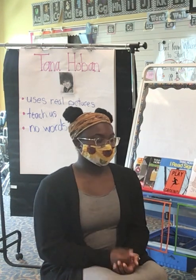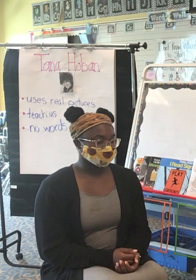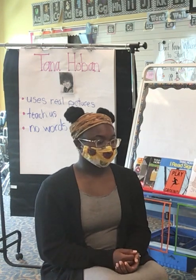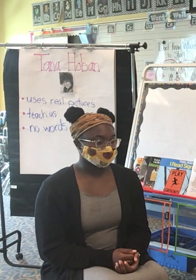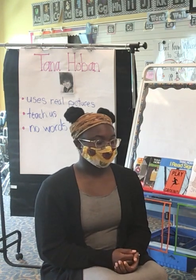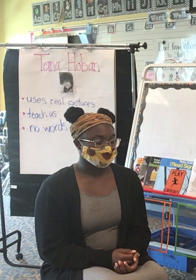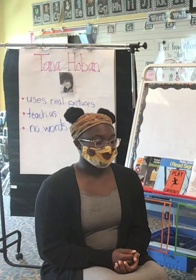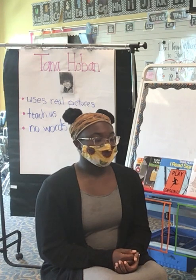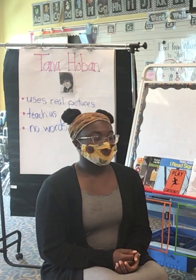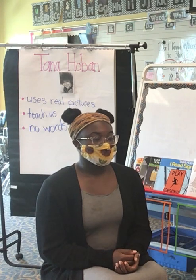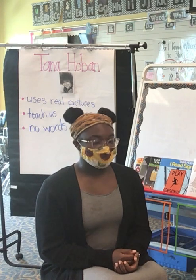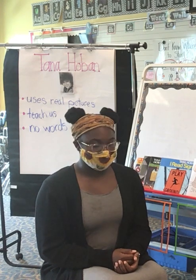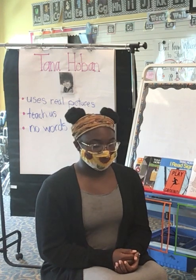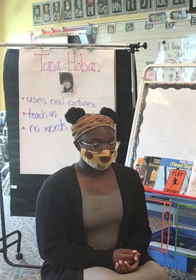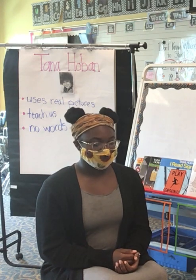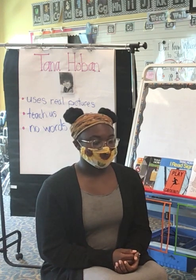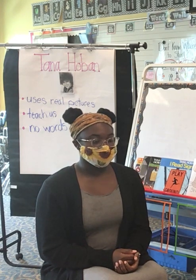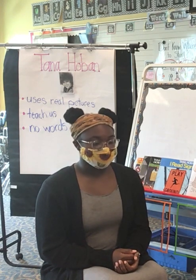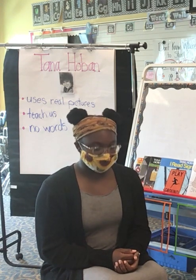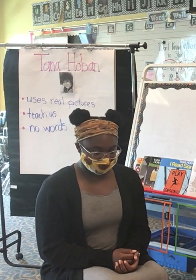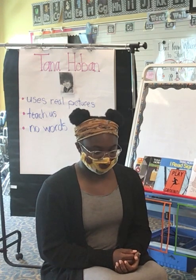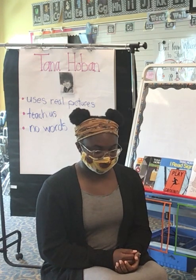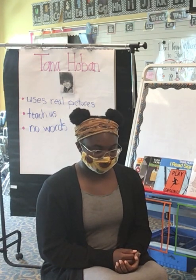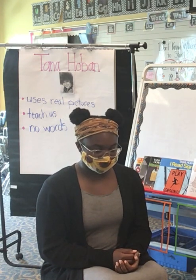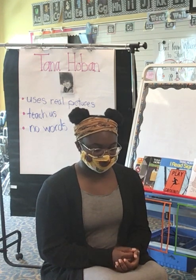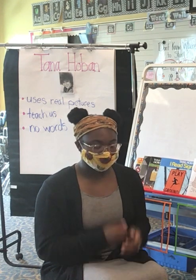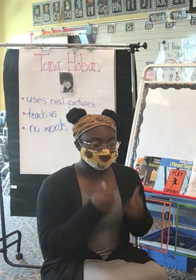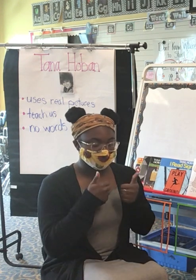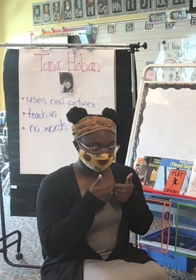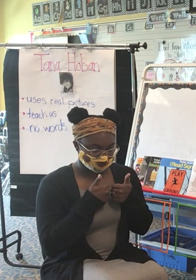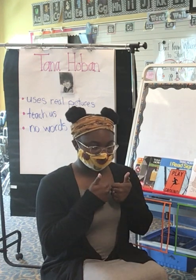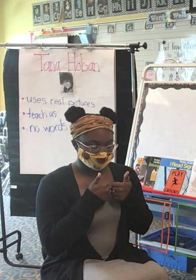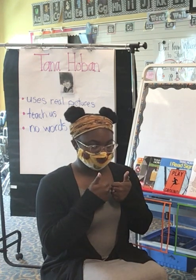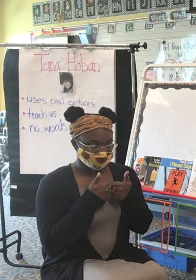Much, such. Much, such.